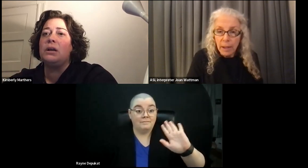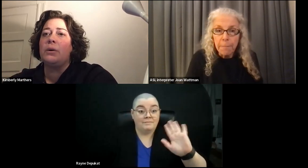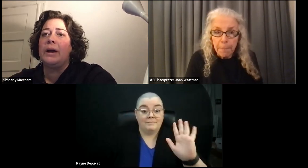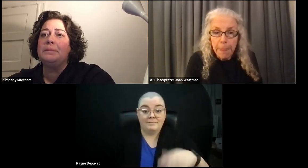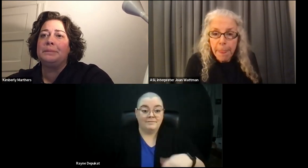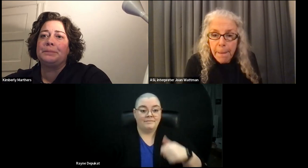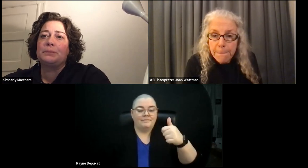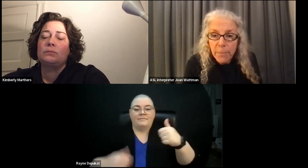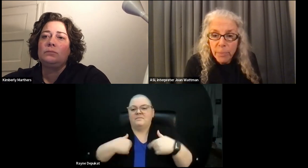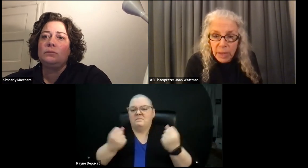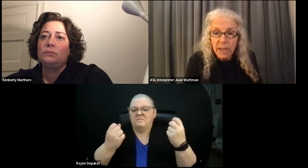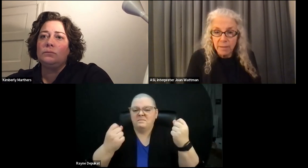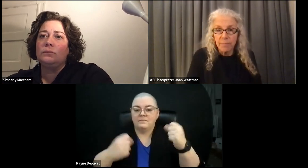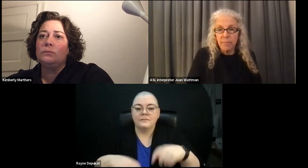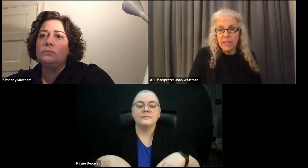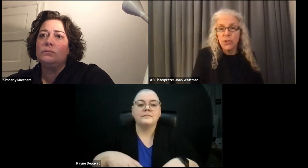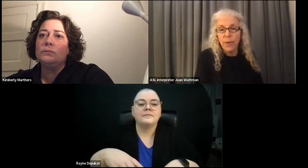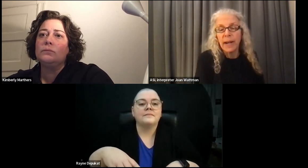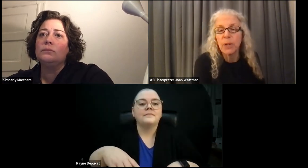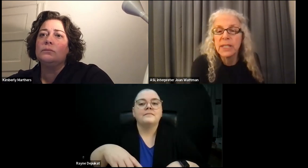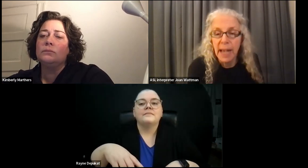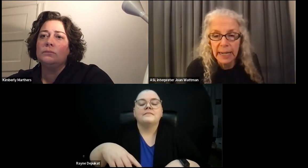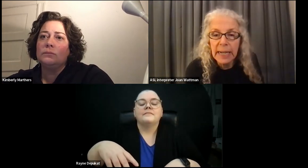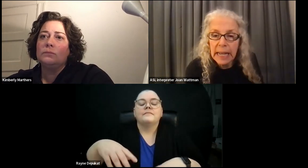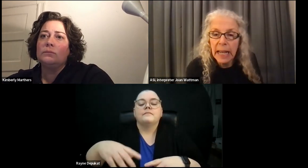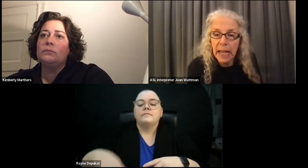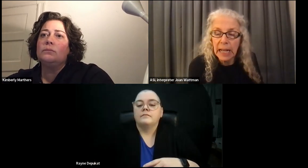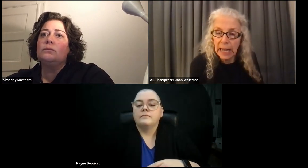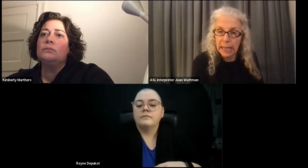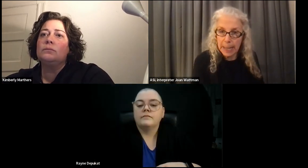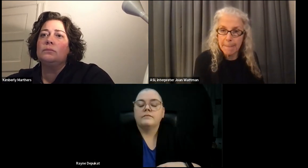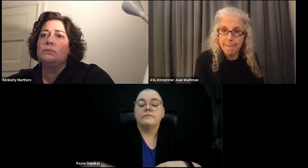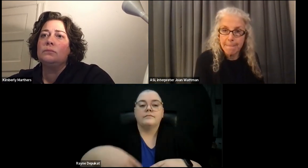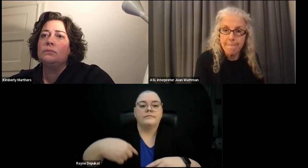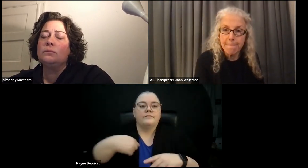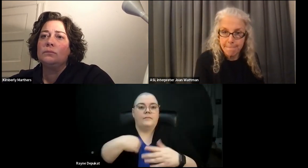Yes, Rain, go ahead. This is Rain. I'm going to sign.